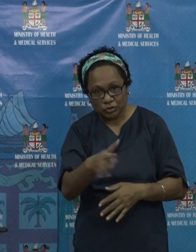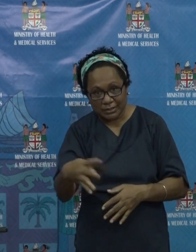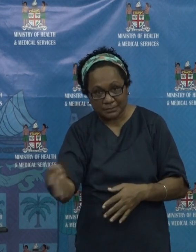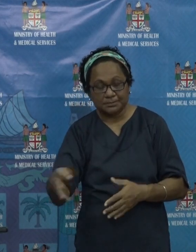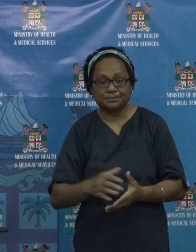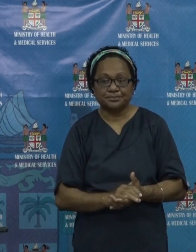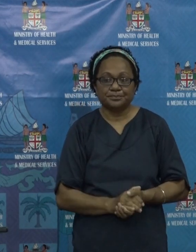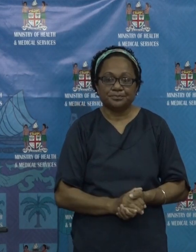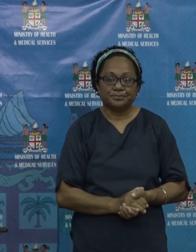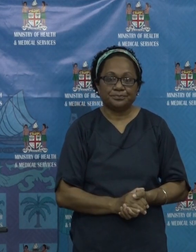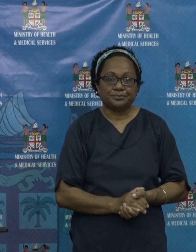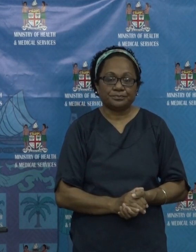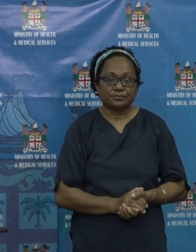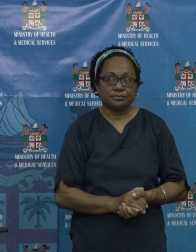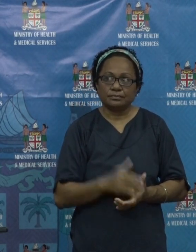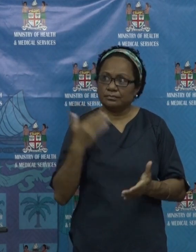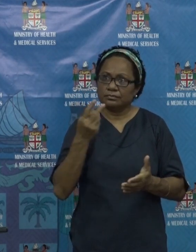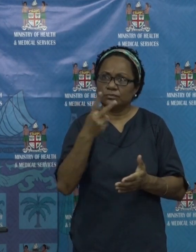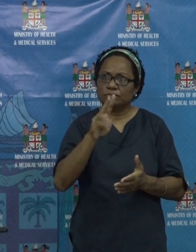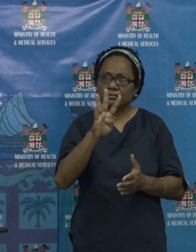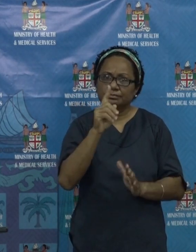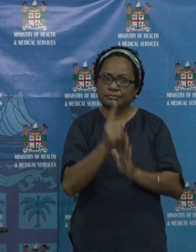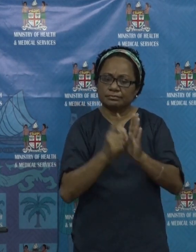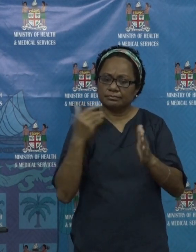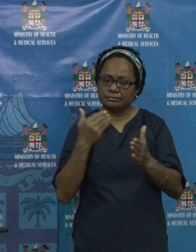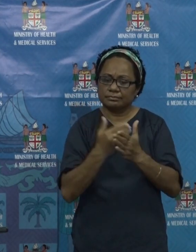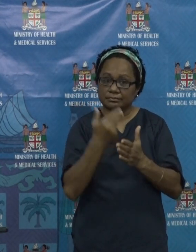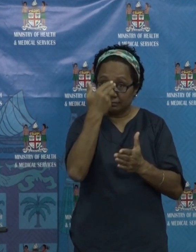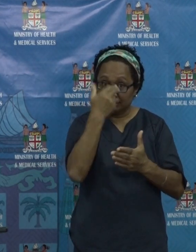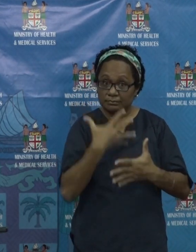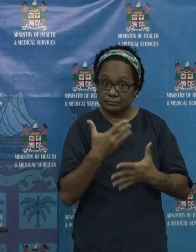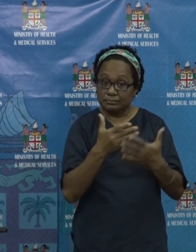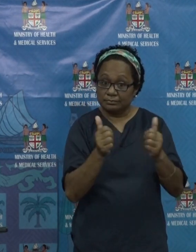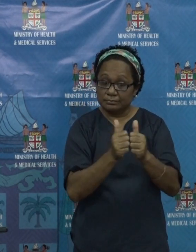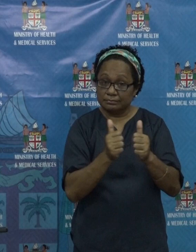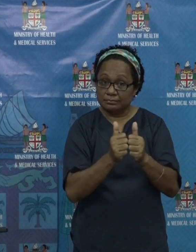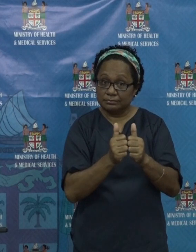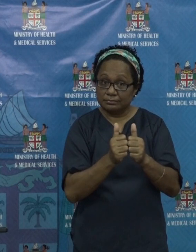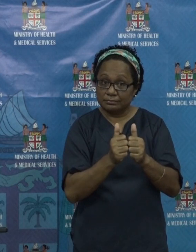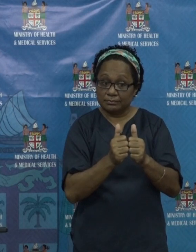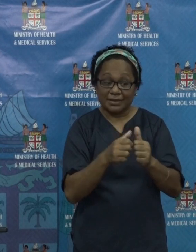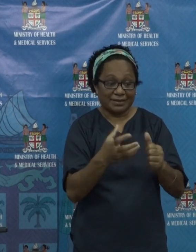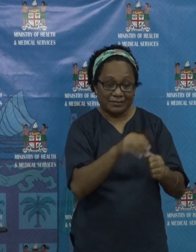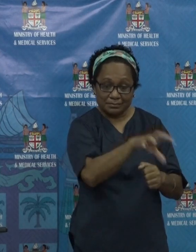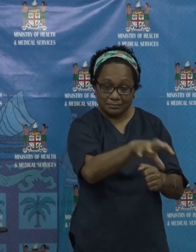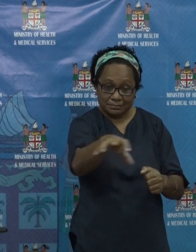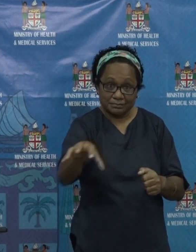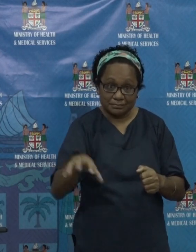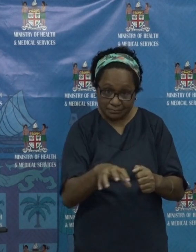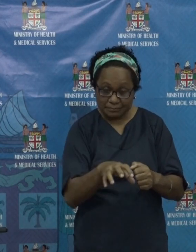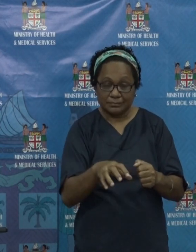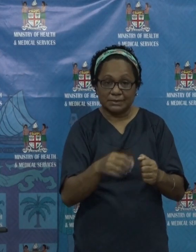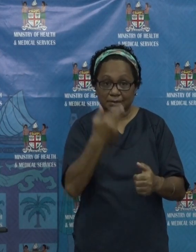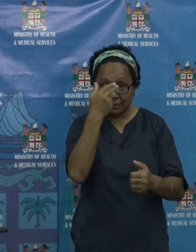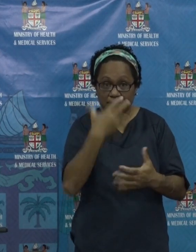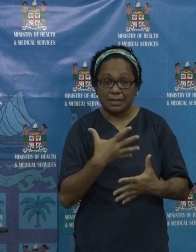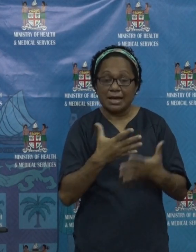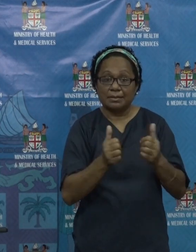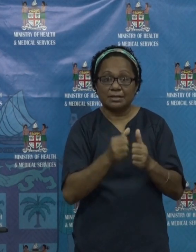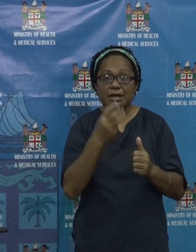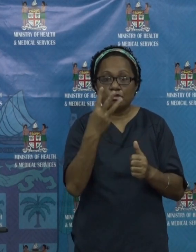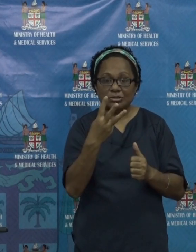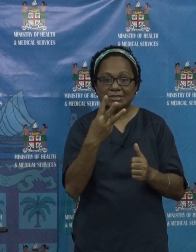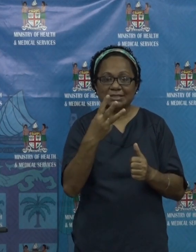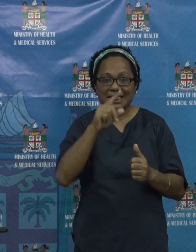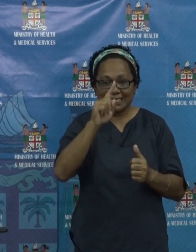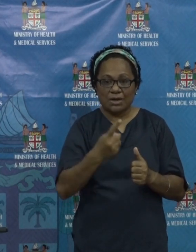work. And in the last 24 hours, we screened our stationary clinics, screened a total of